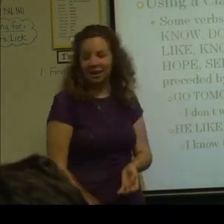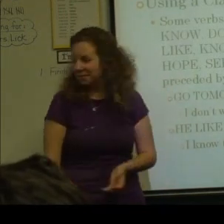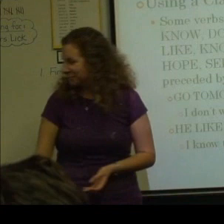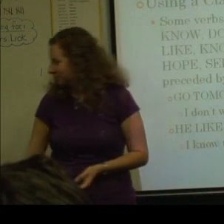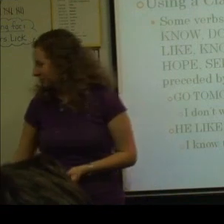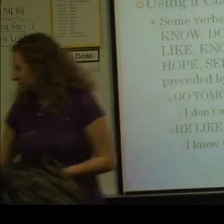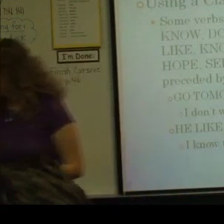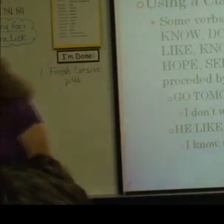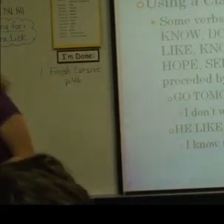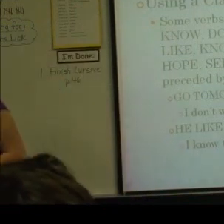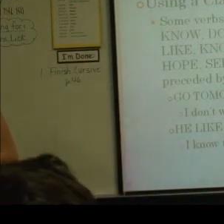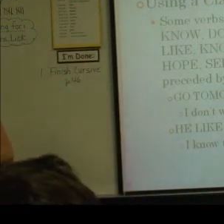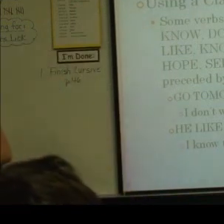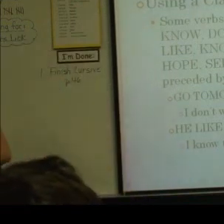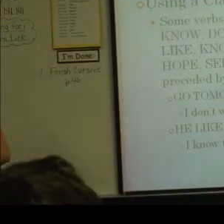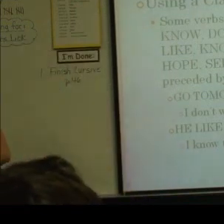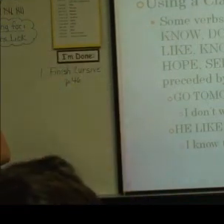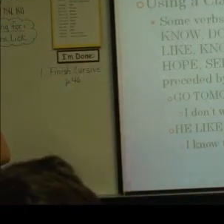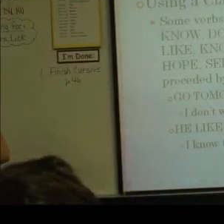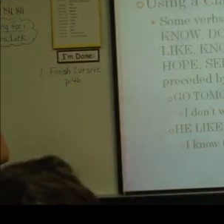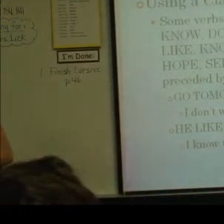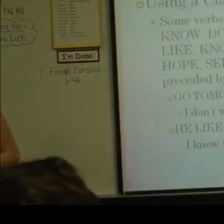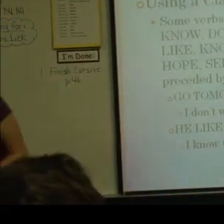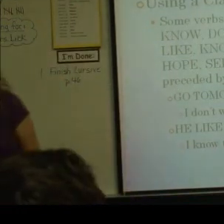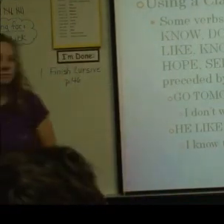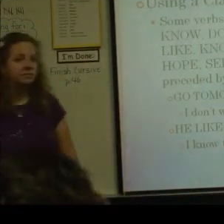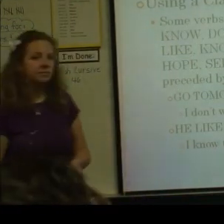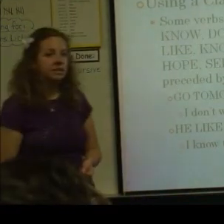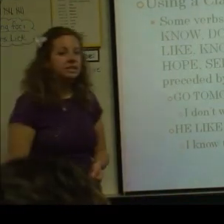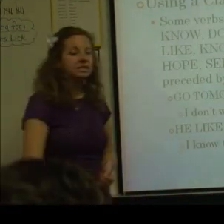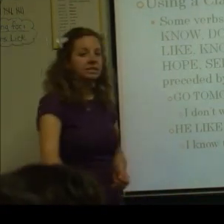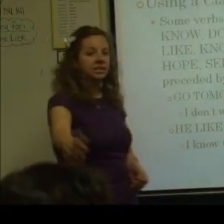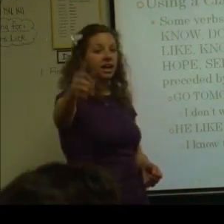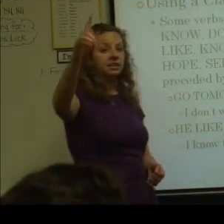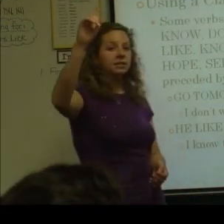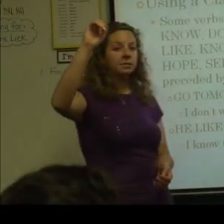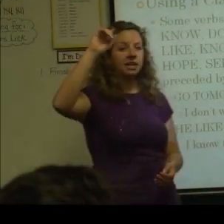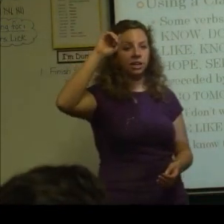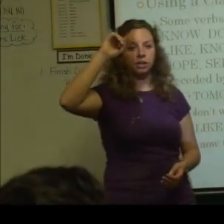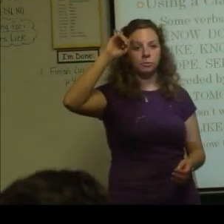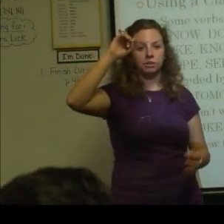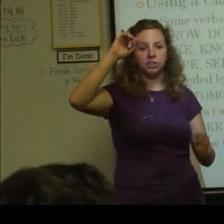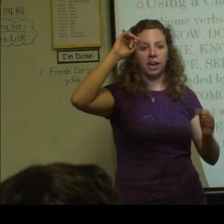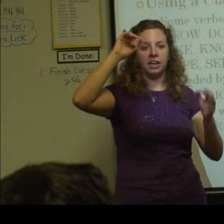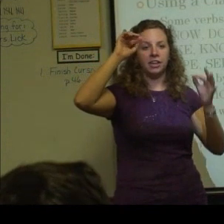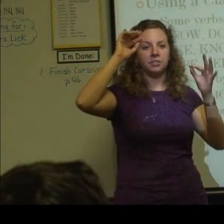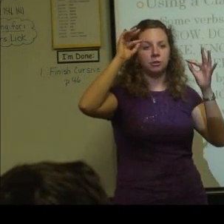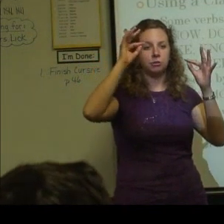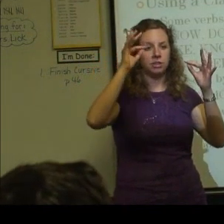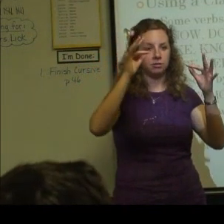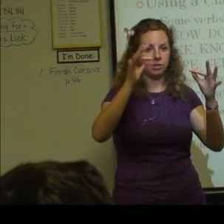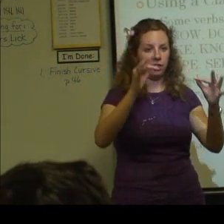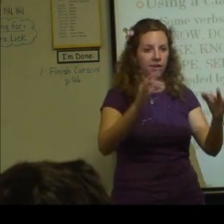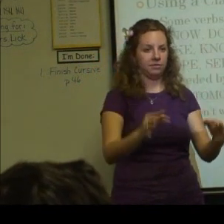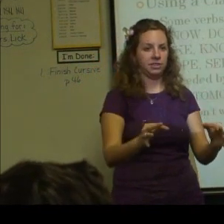Okay. What was decide again? Decide is going to be here, you point to your head, and then you go down with F's that